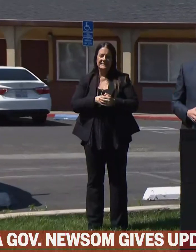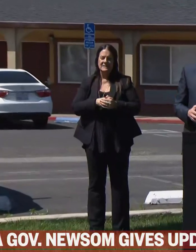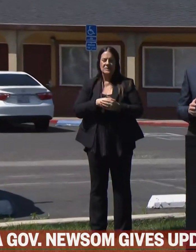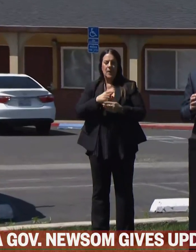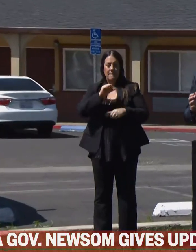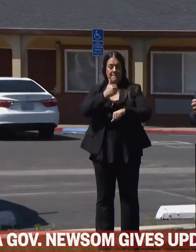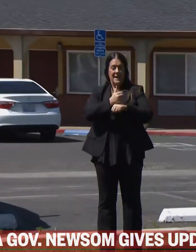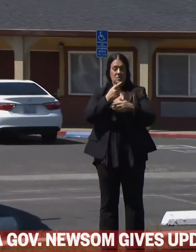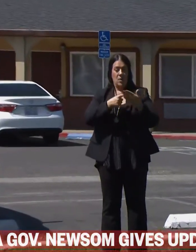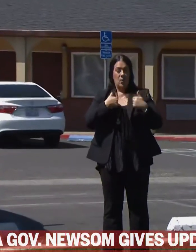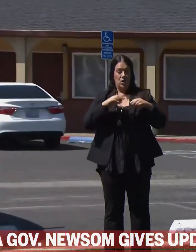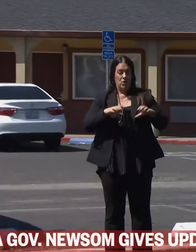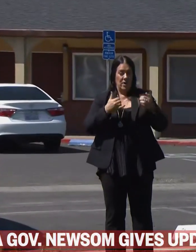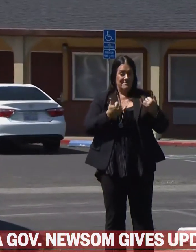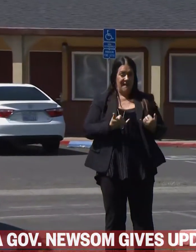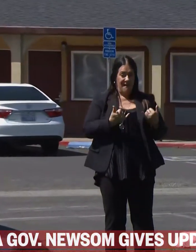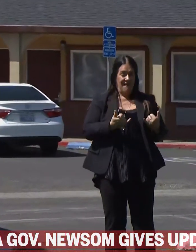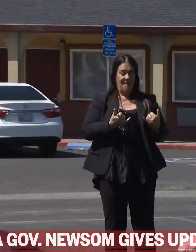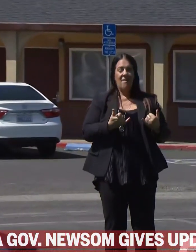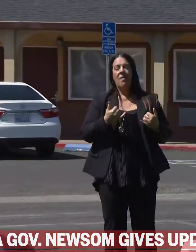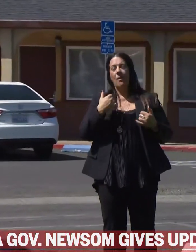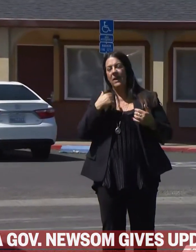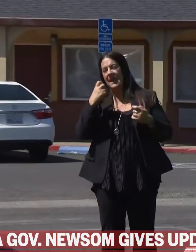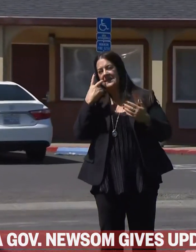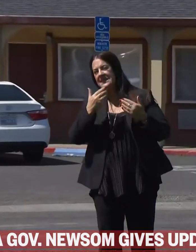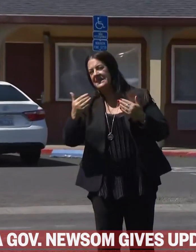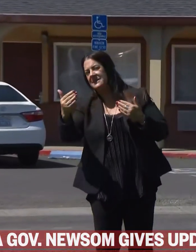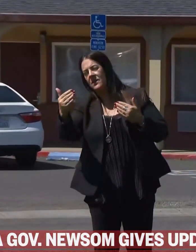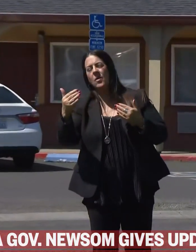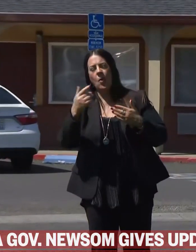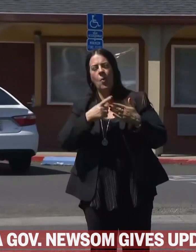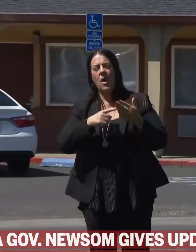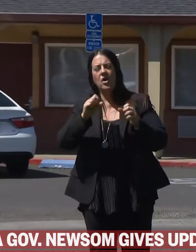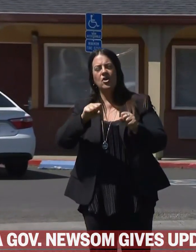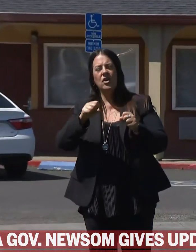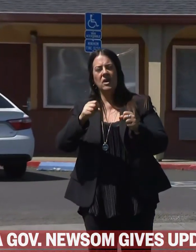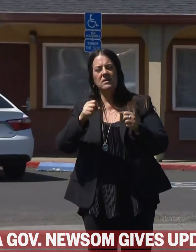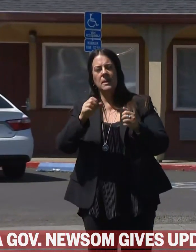modeling, we are in those first few weeks of May.